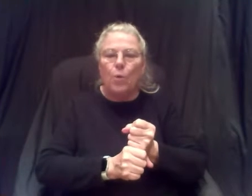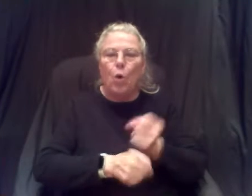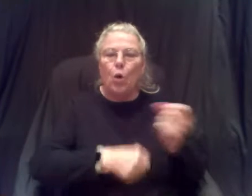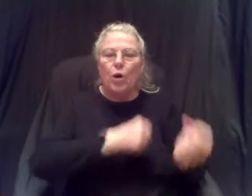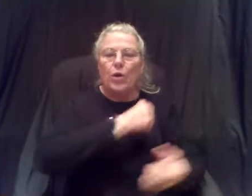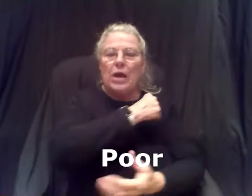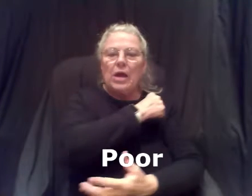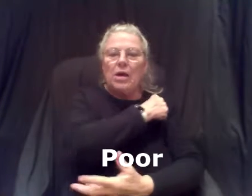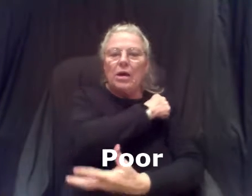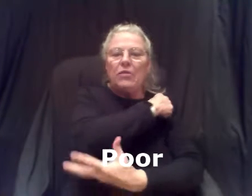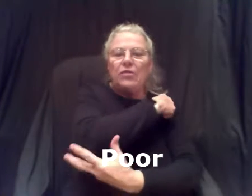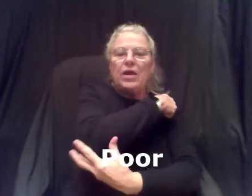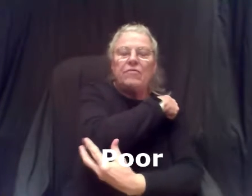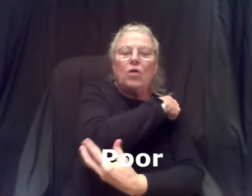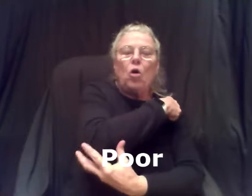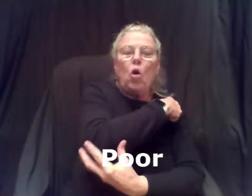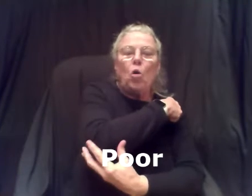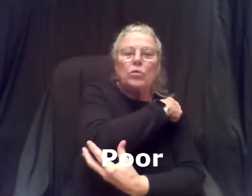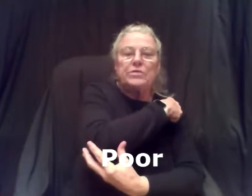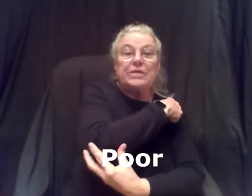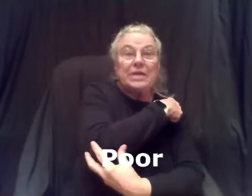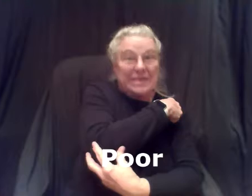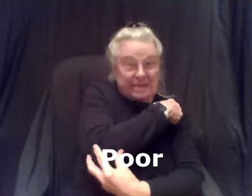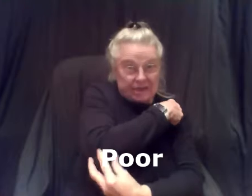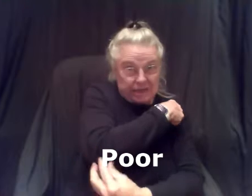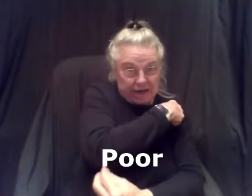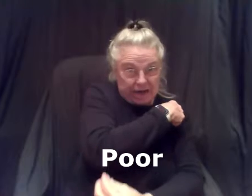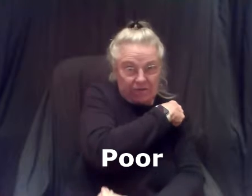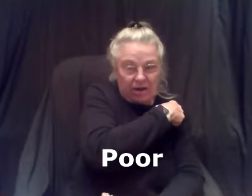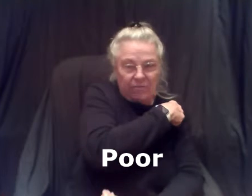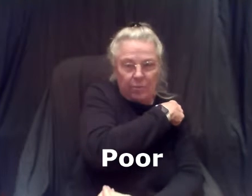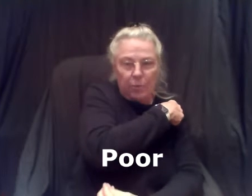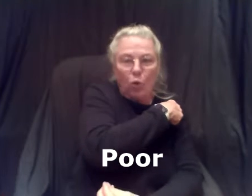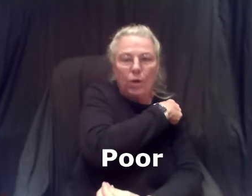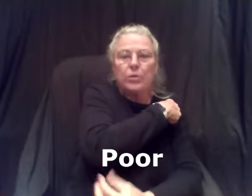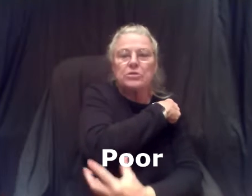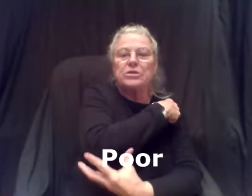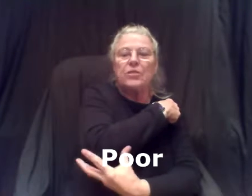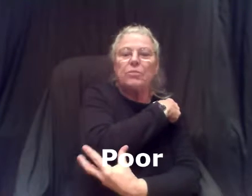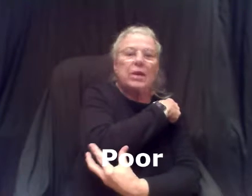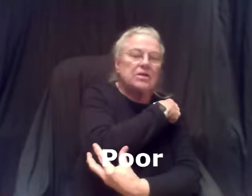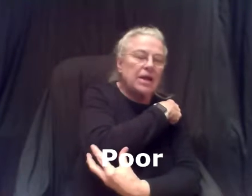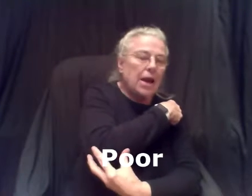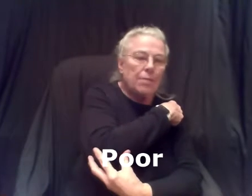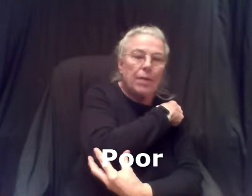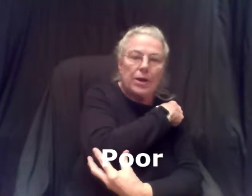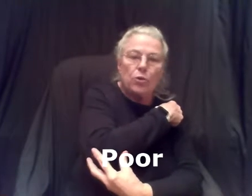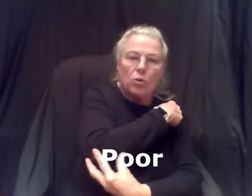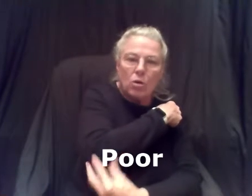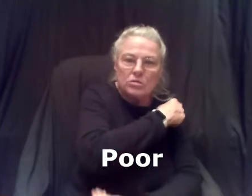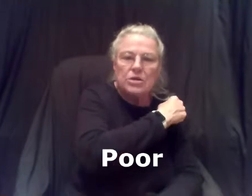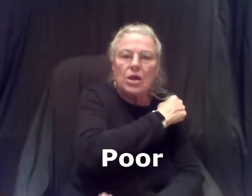Pour. Think of the holes in the sleeve of a poor person because they can't buy new clothes.